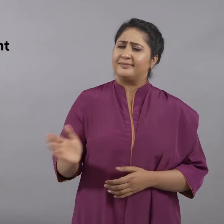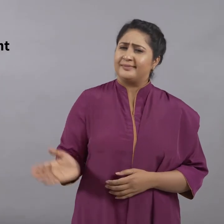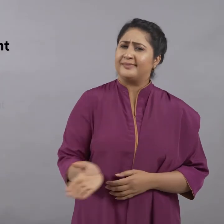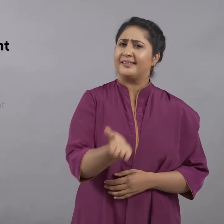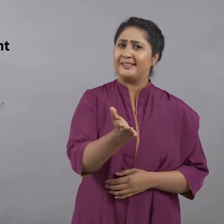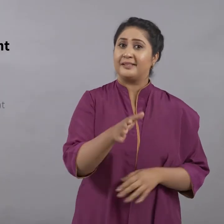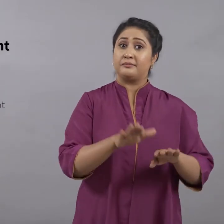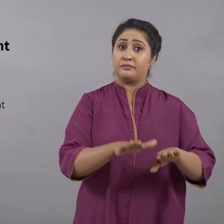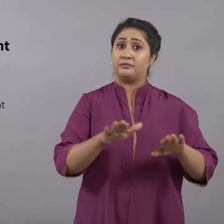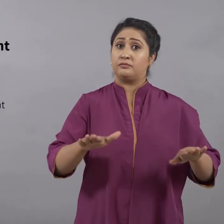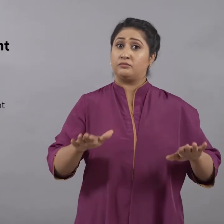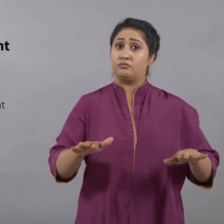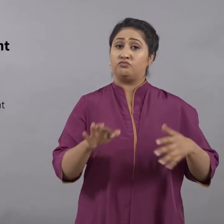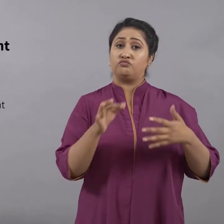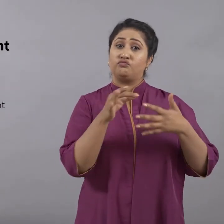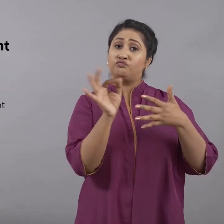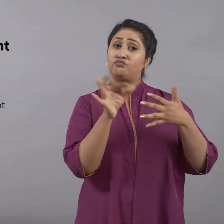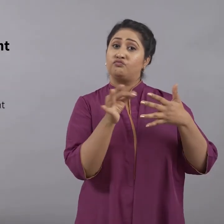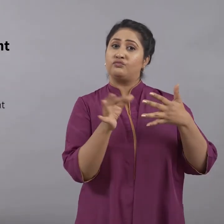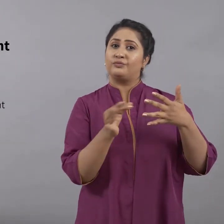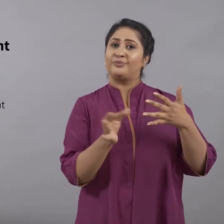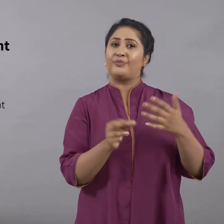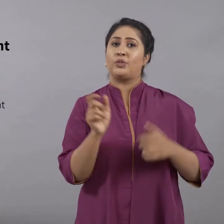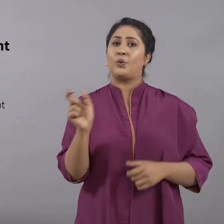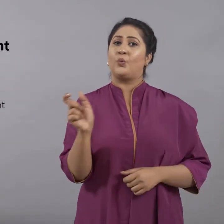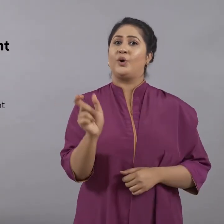If she/he does not choose,